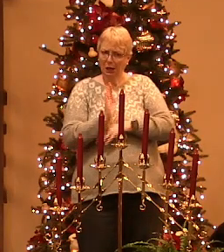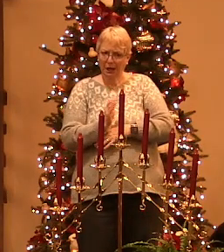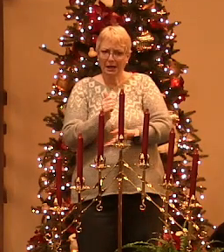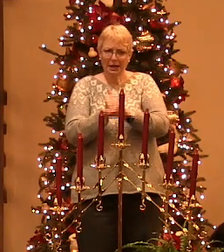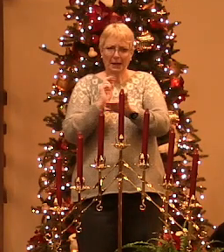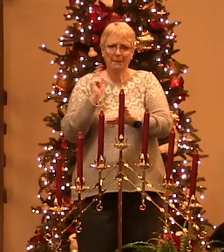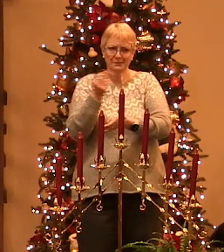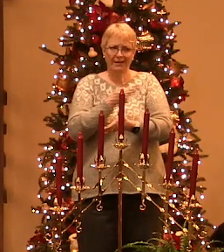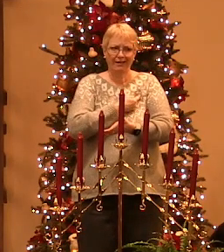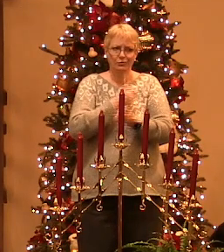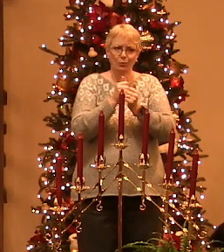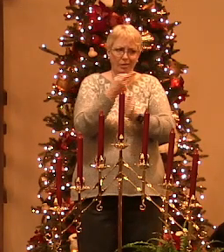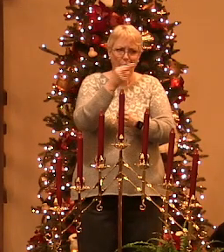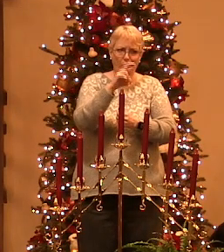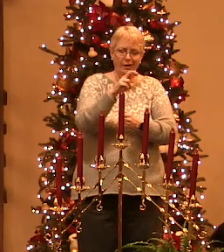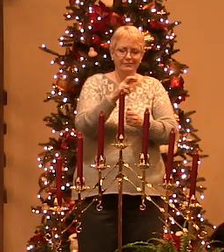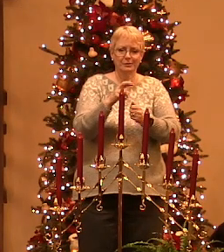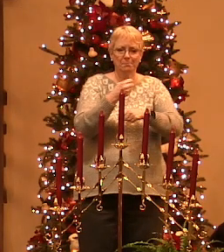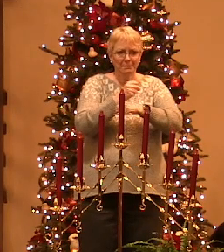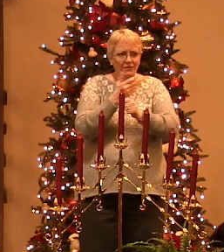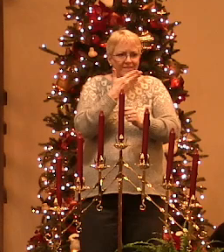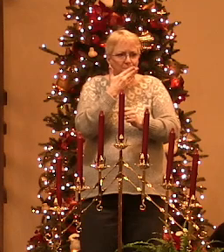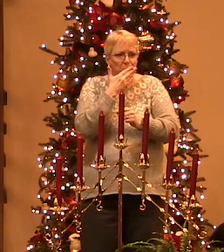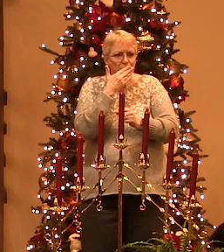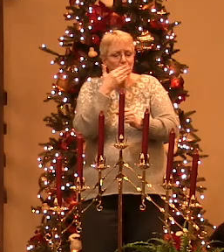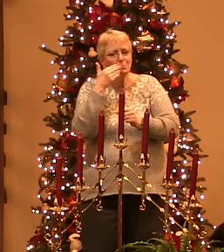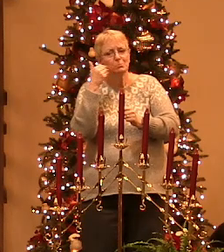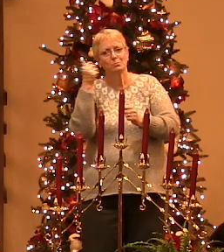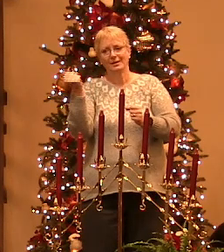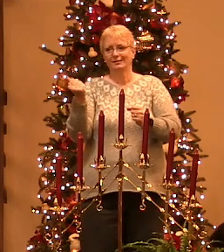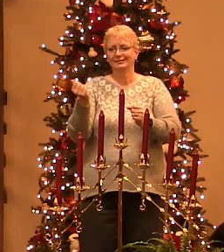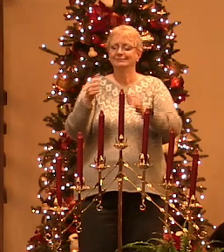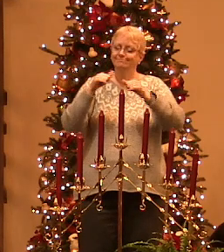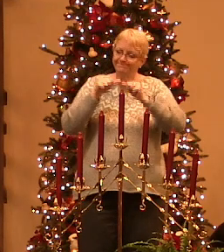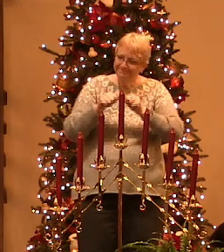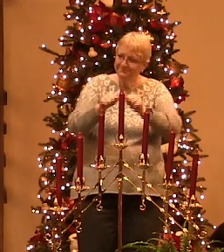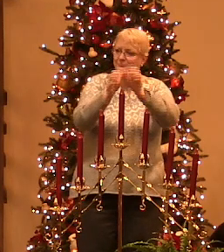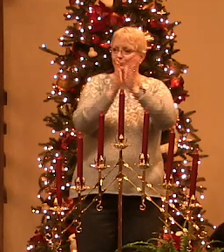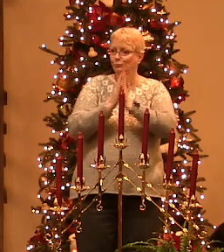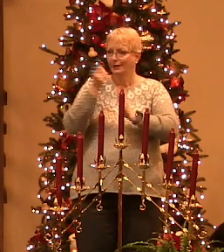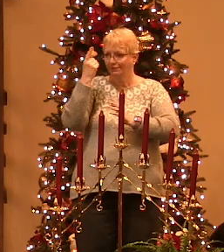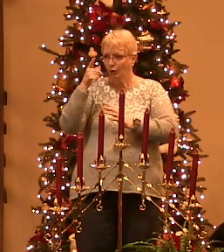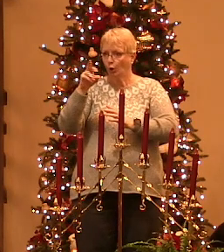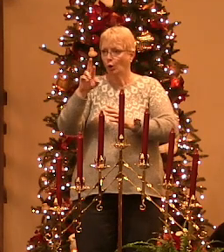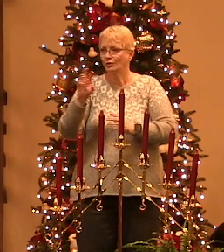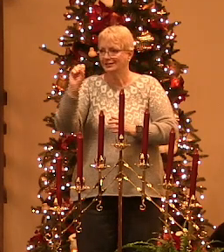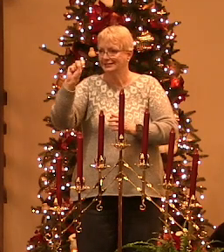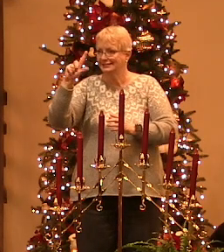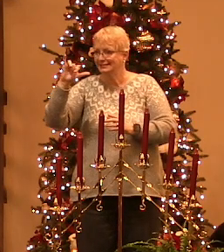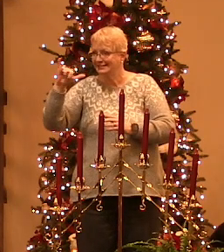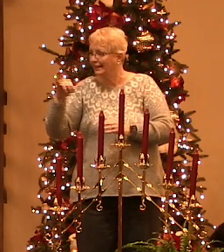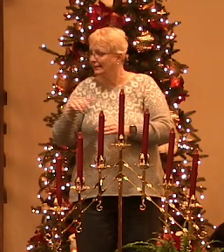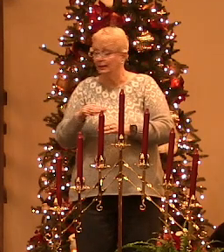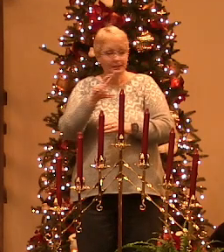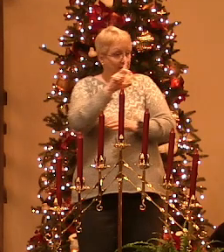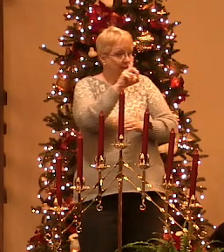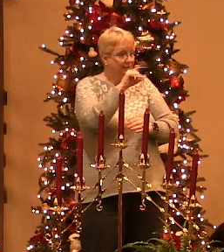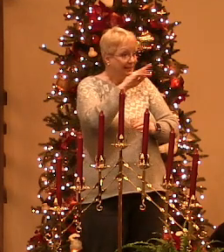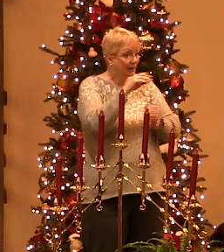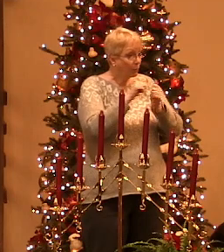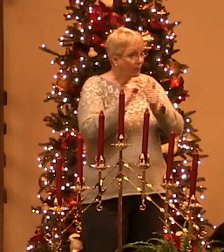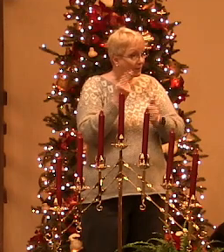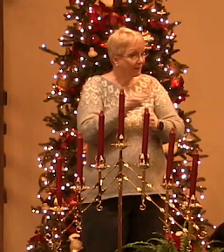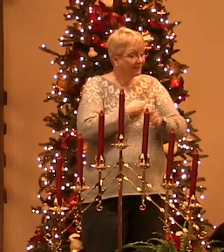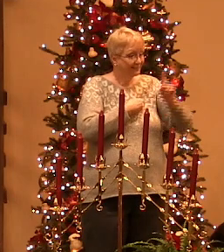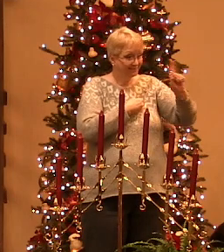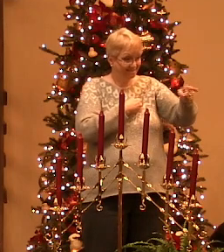a miracle to make her a little bit better. But we got to keep praying for even more miracles for Sally to get better. And Diane's with us,